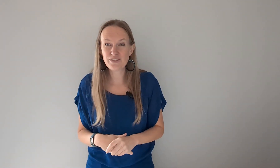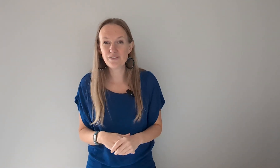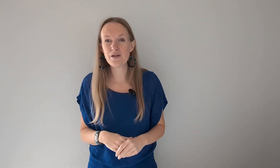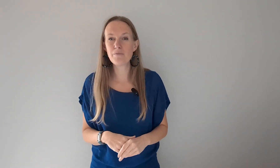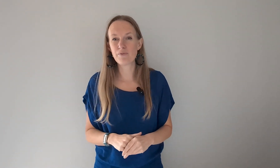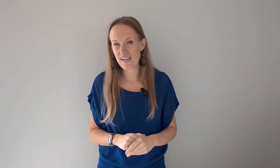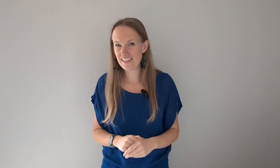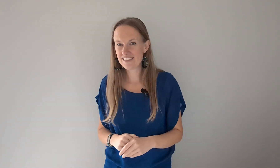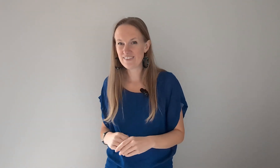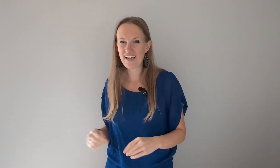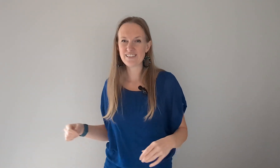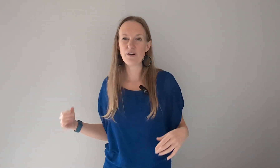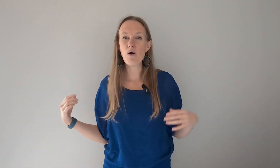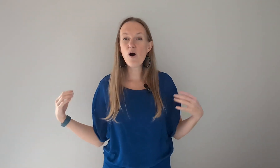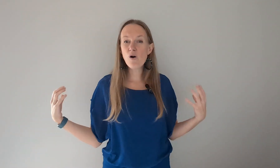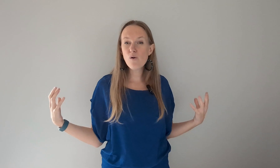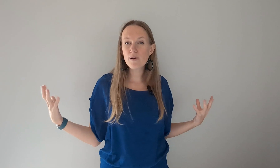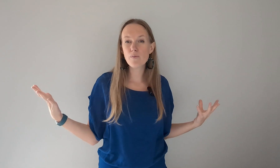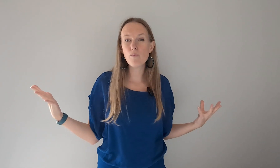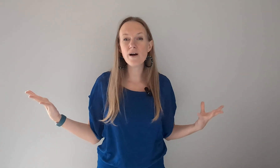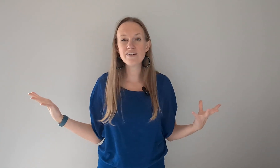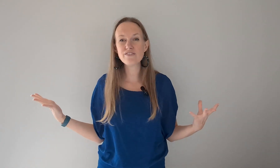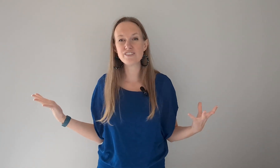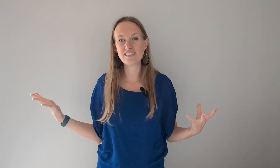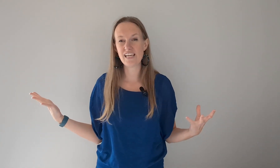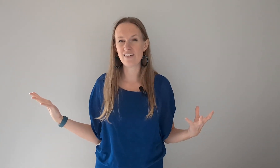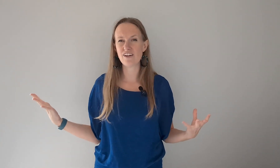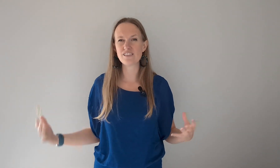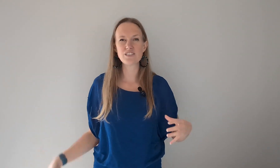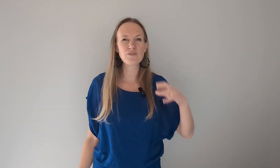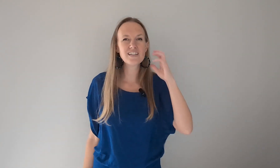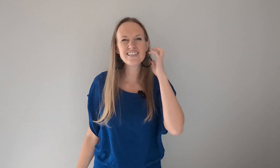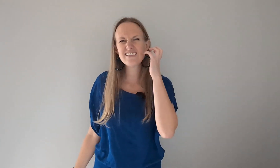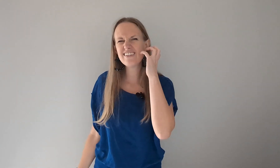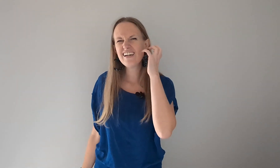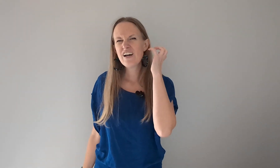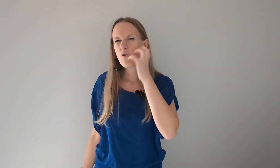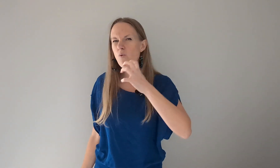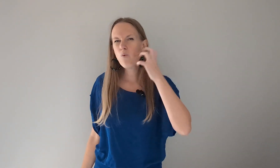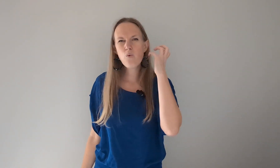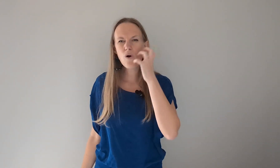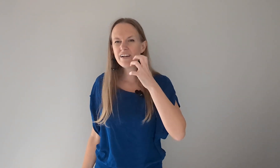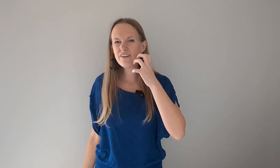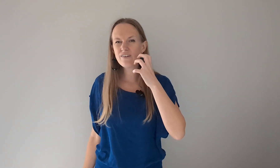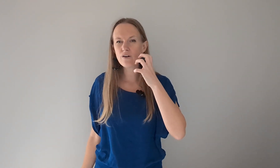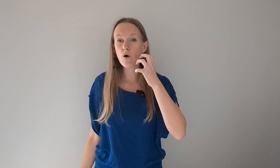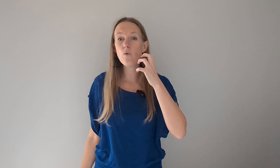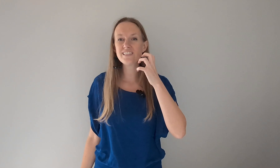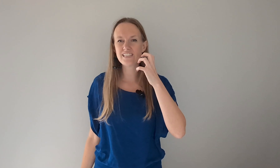to the bridge. Okay, so, oh, what a wonderful Savior. So we're going to do oh, what a